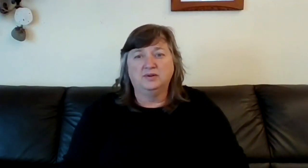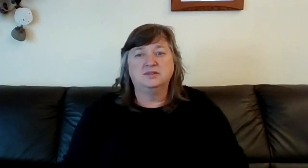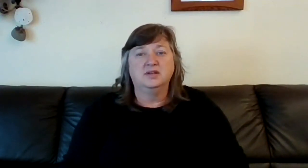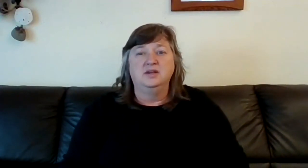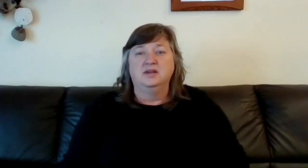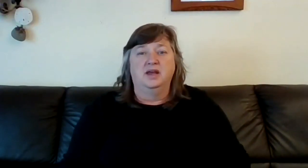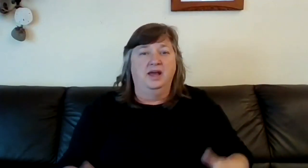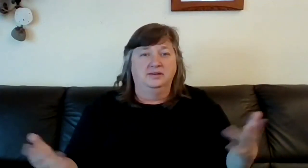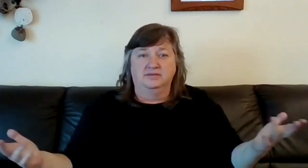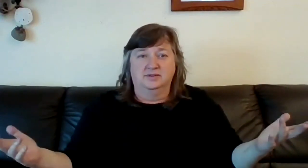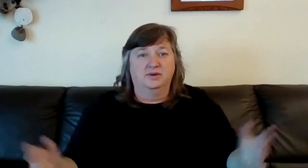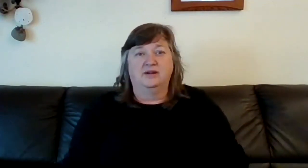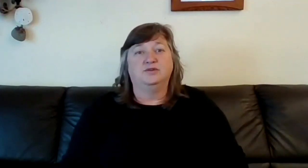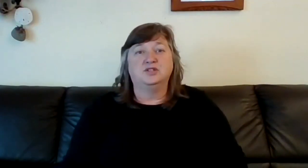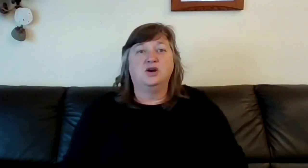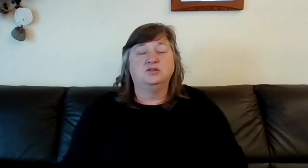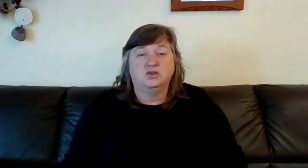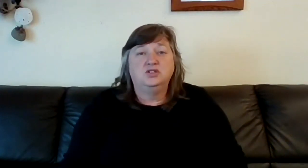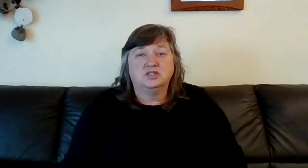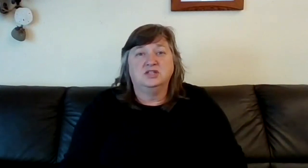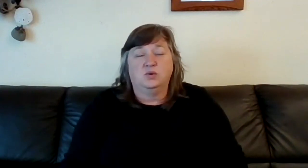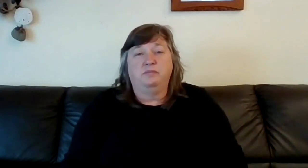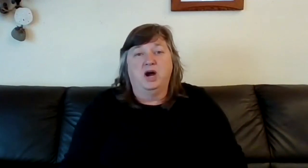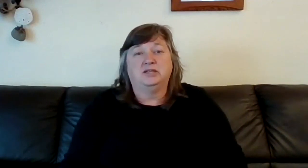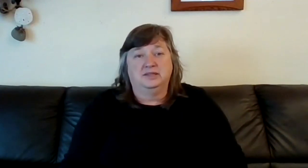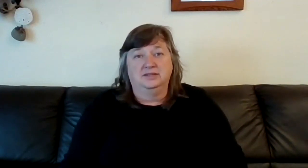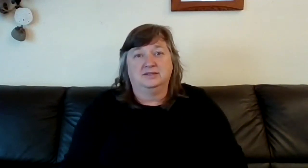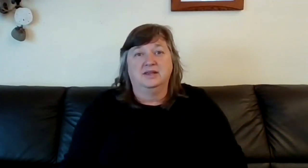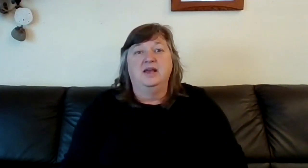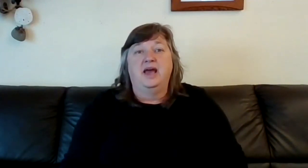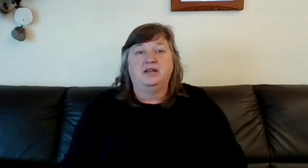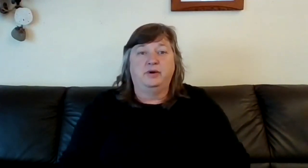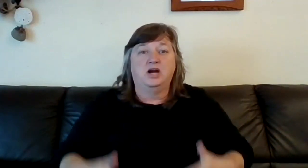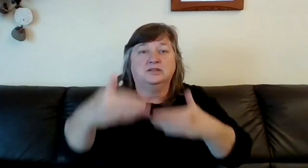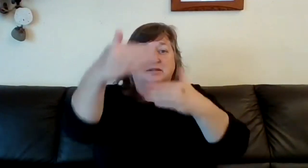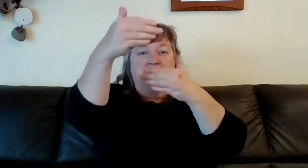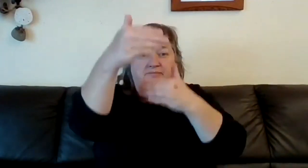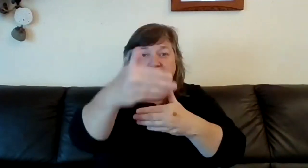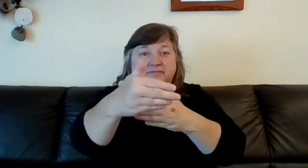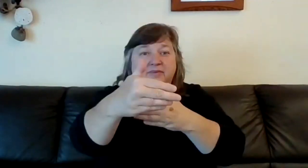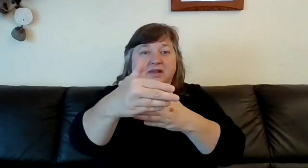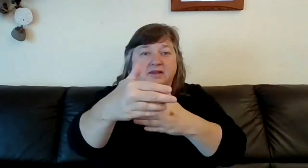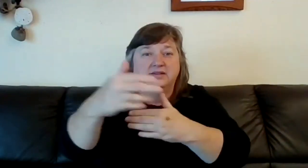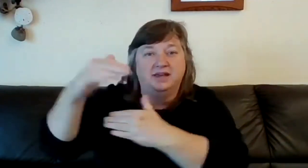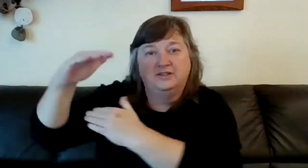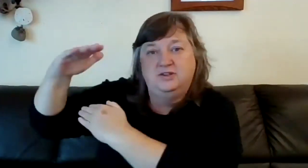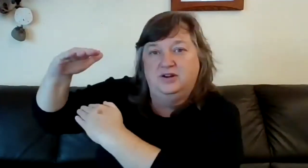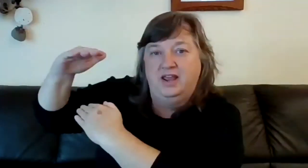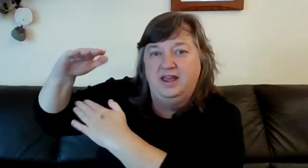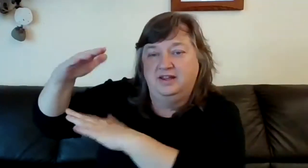papers and whatever. So it's good just to know what box is. And a box takes your